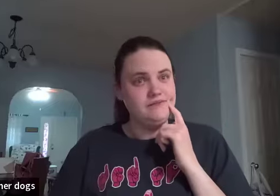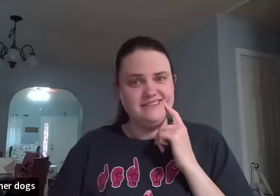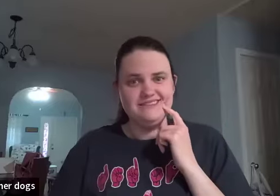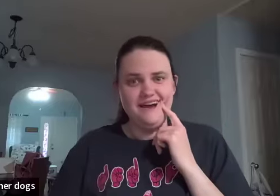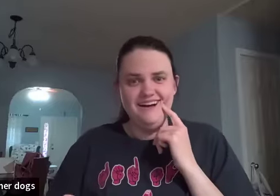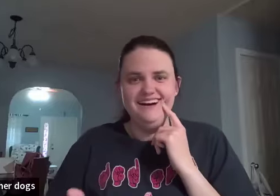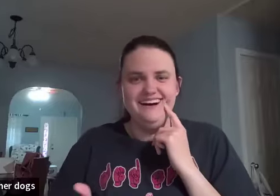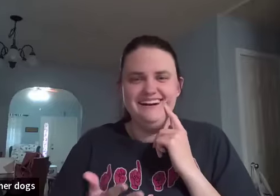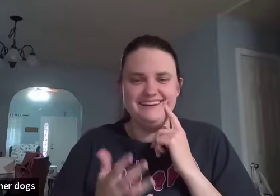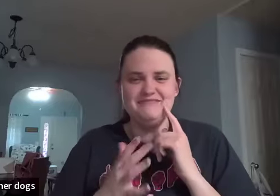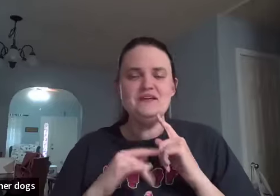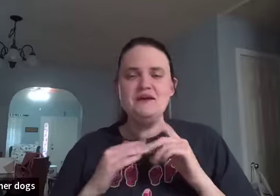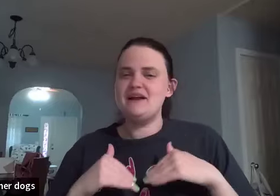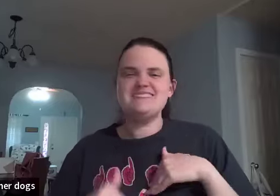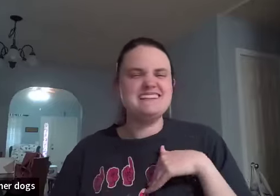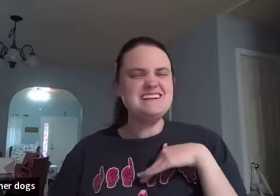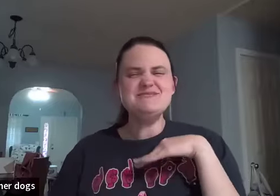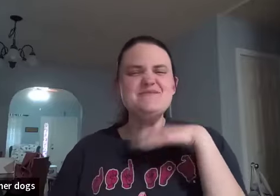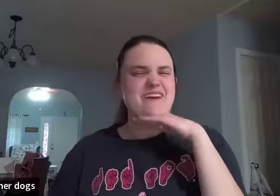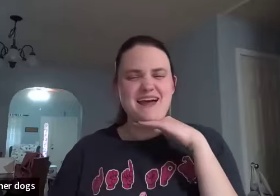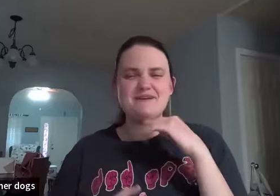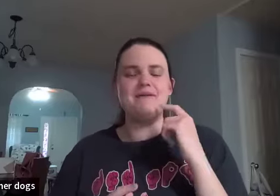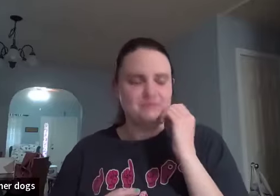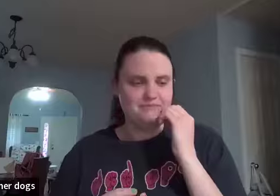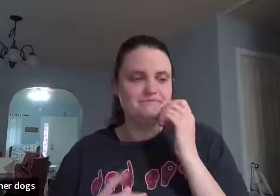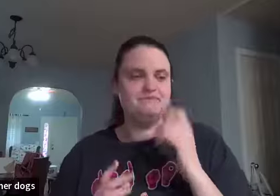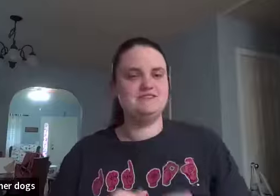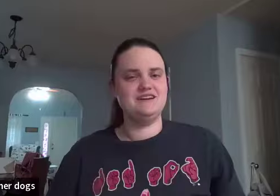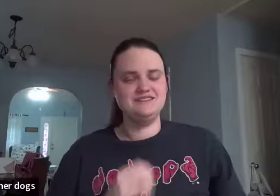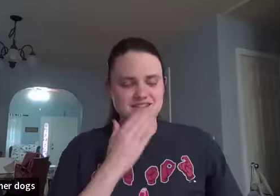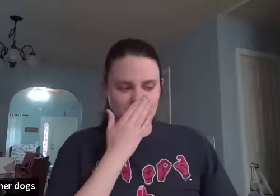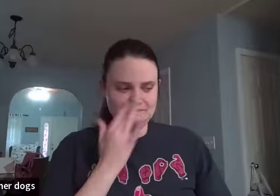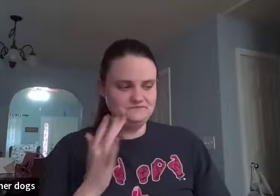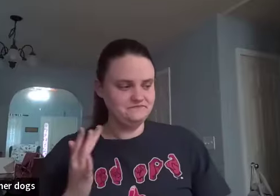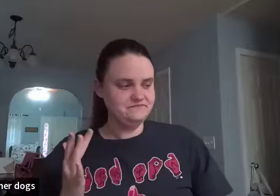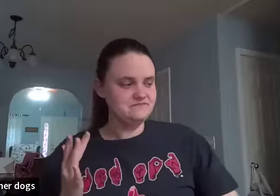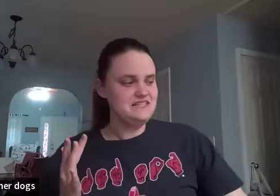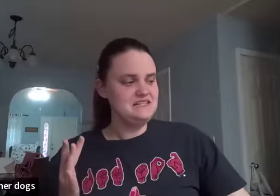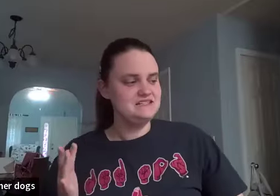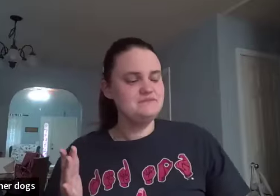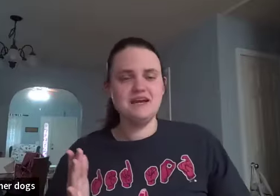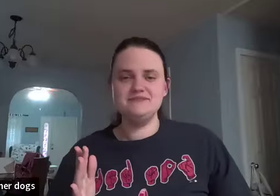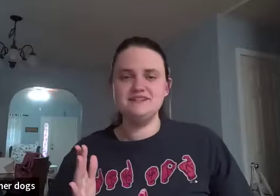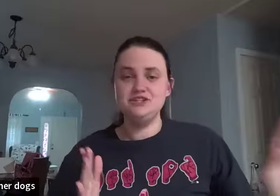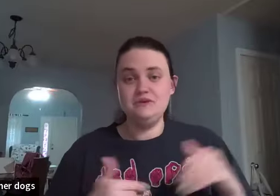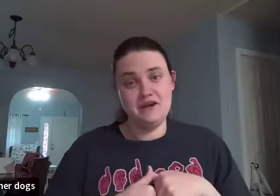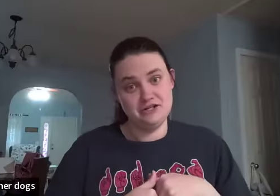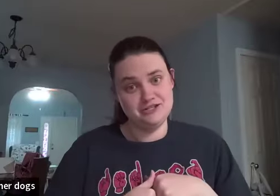my tongue. But I was like, I'm so fed up, and I bit your tongue. So sometimes you can hurt